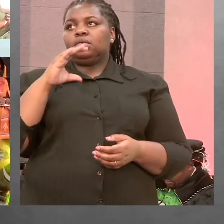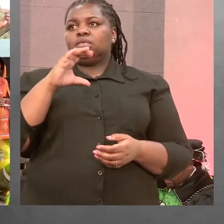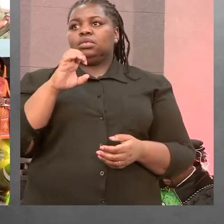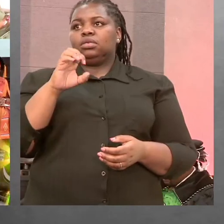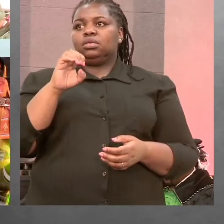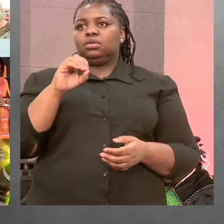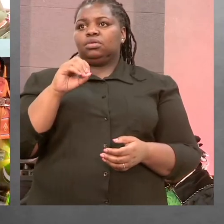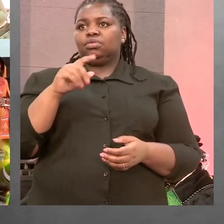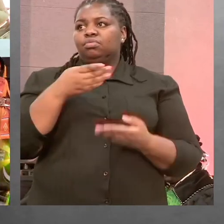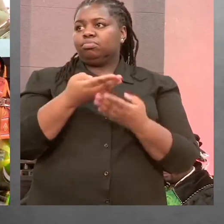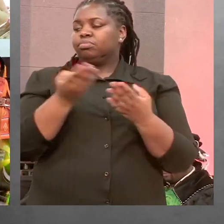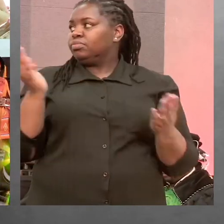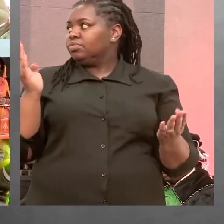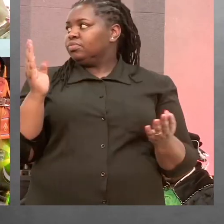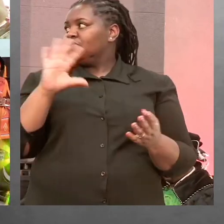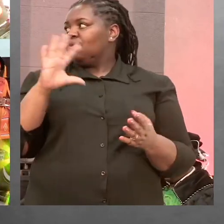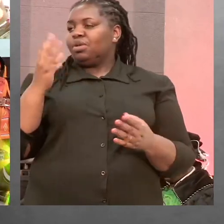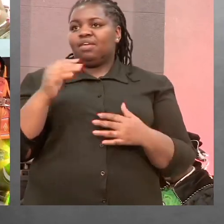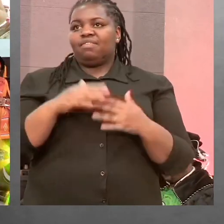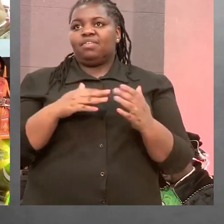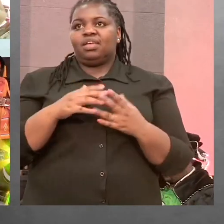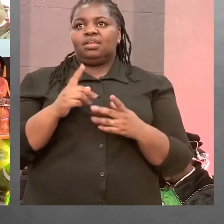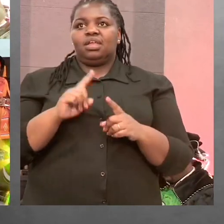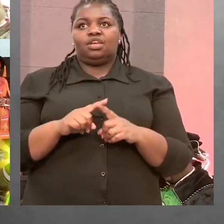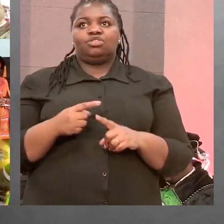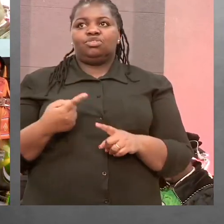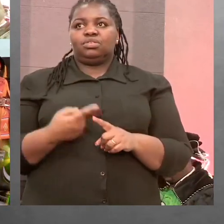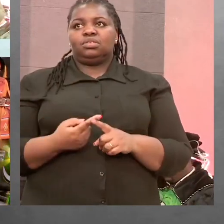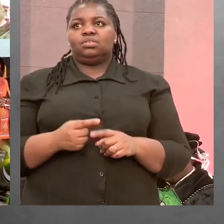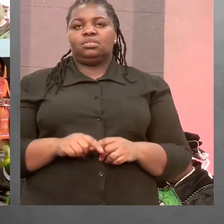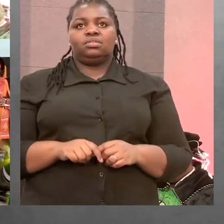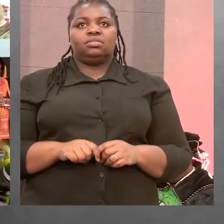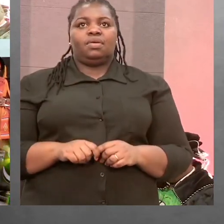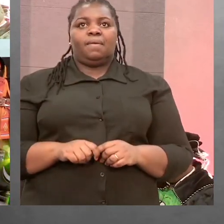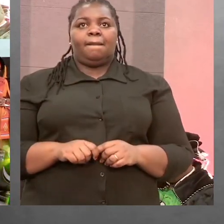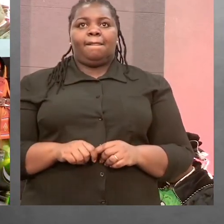in this room. You have no excuse, Walter Sisulu University.